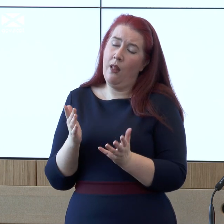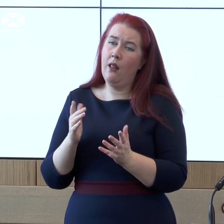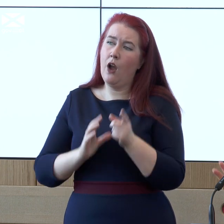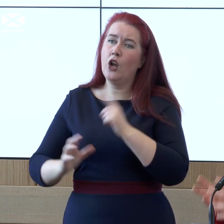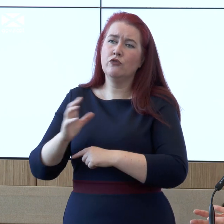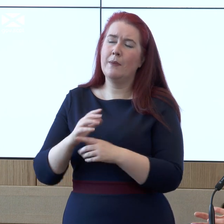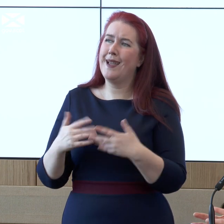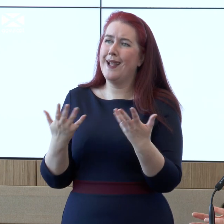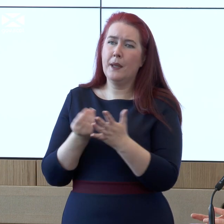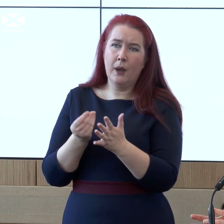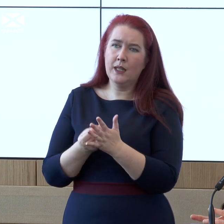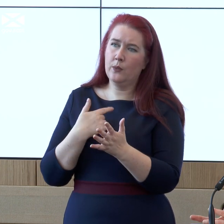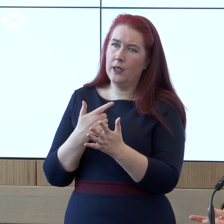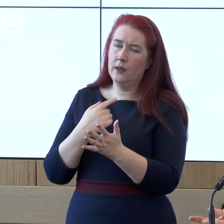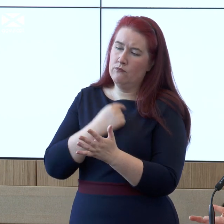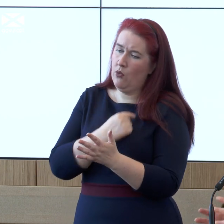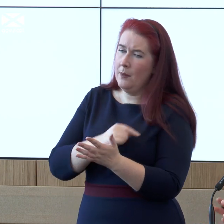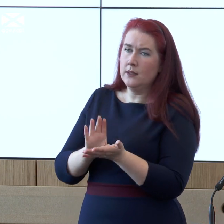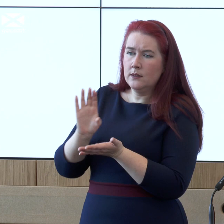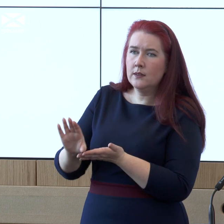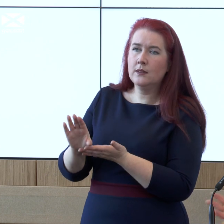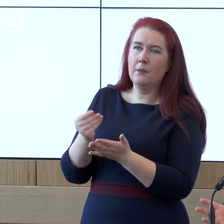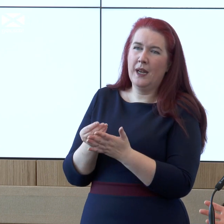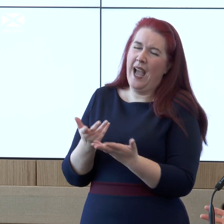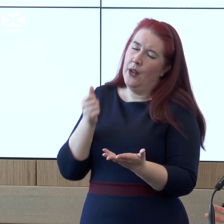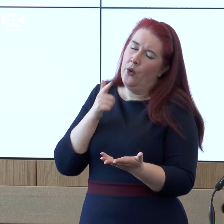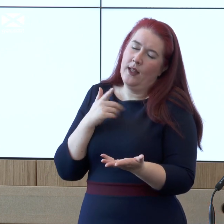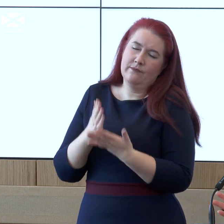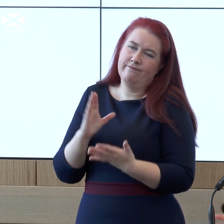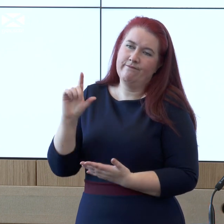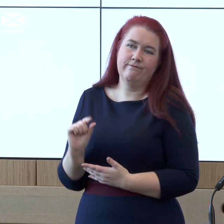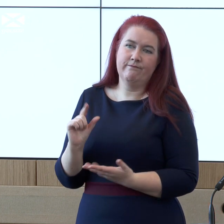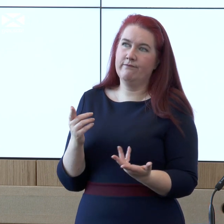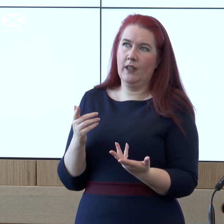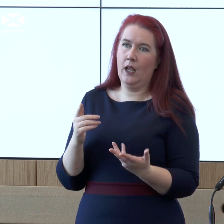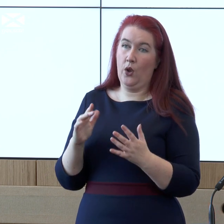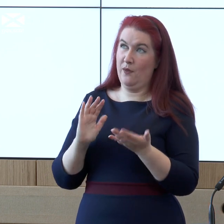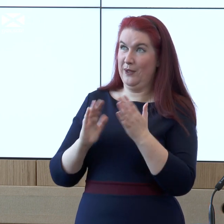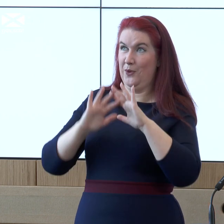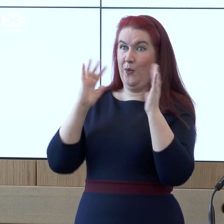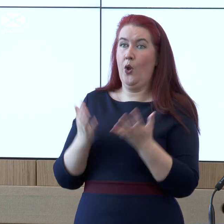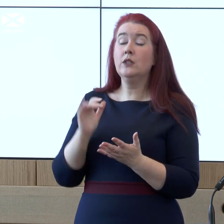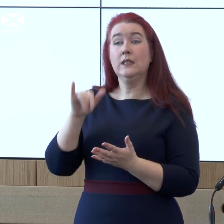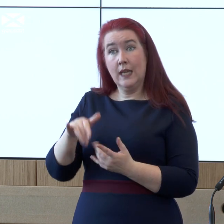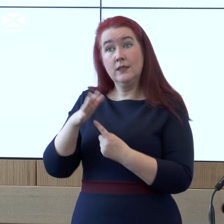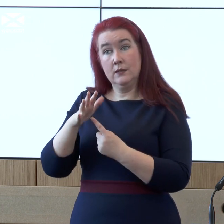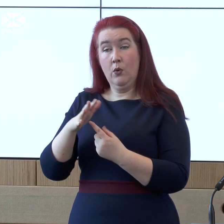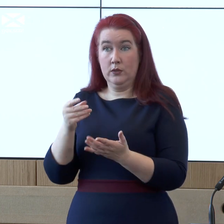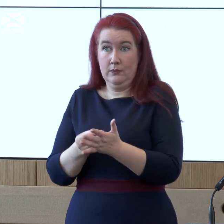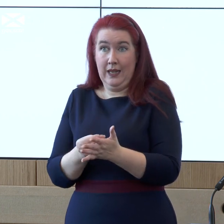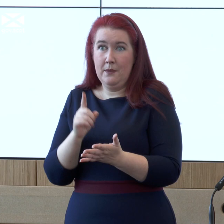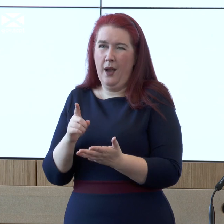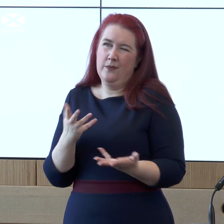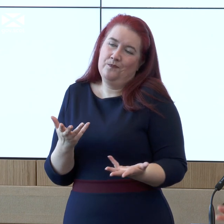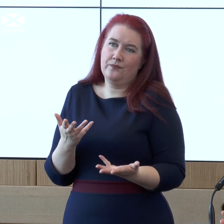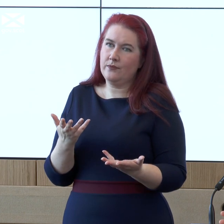any money we dedicate to a climate justice fund is relatively small in a global context. The money is important, though, but in a sense,